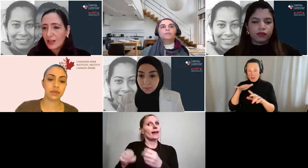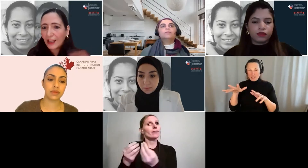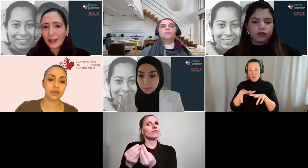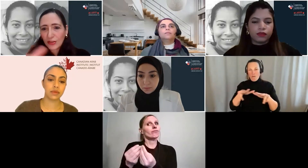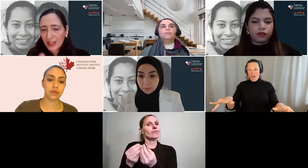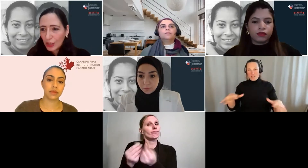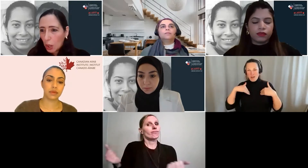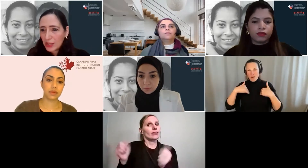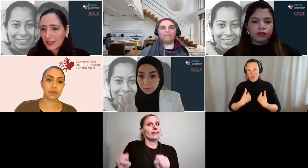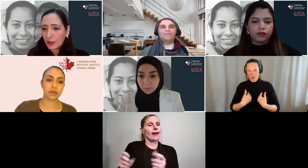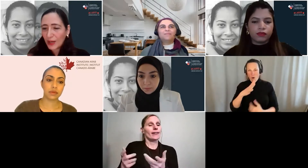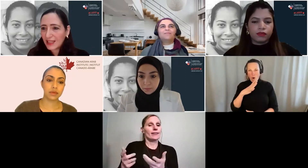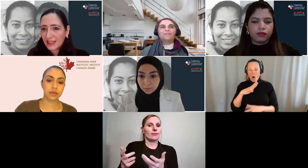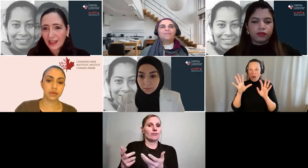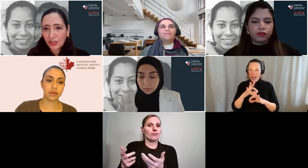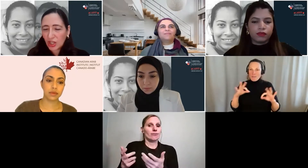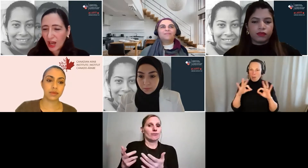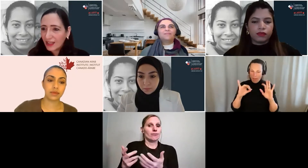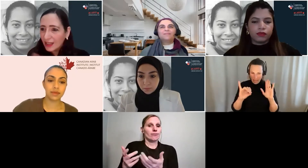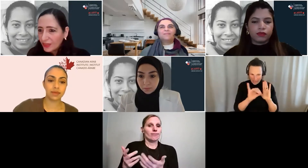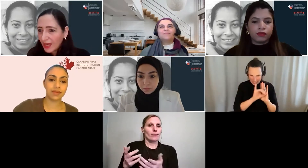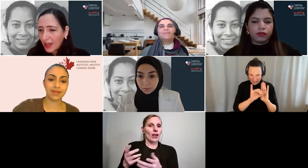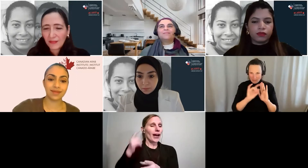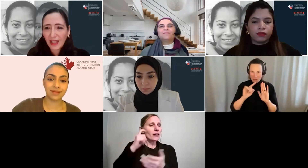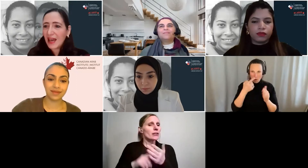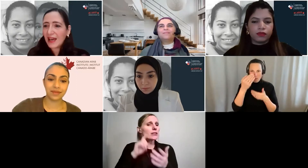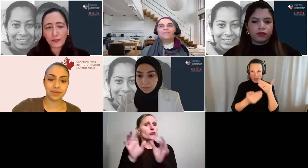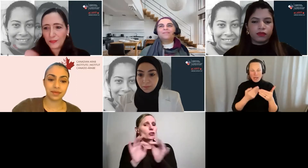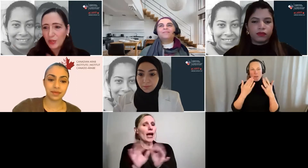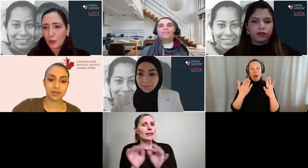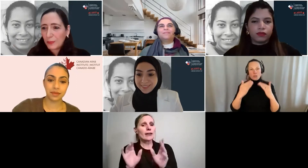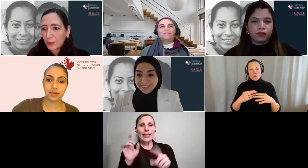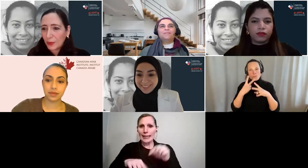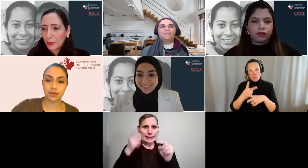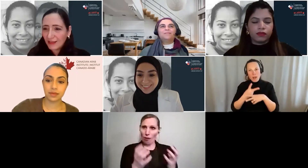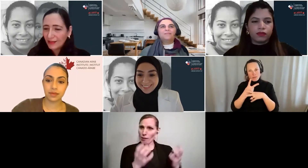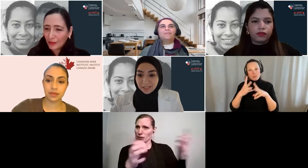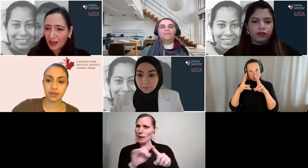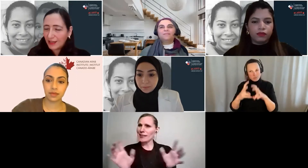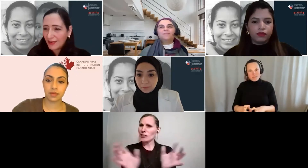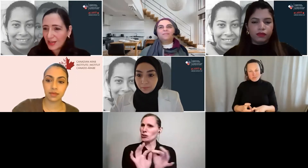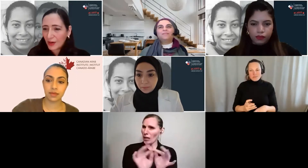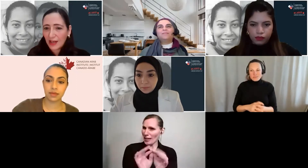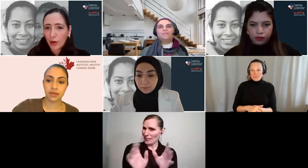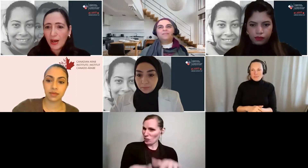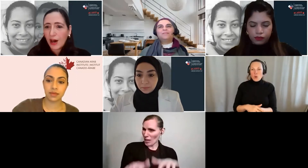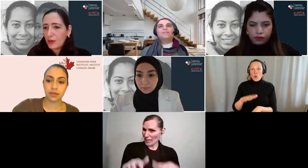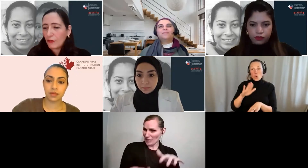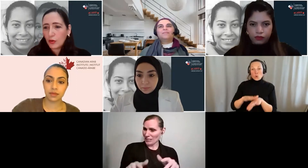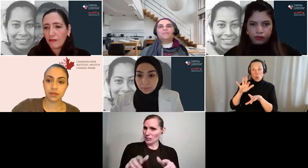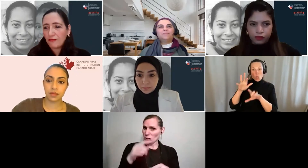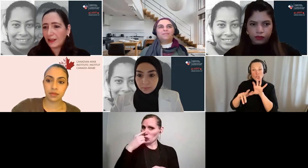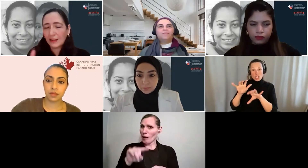issues. I cannot see the audience here, but I can see the chat. Can I ask, people that are here right now,